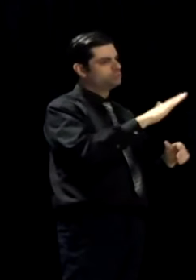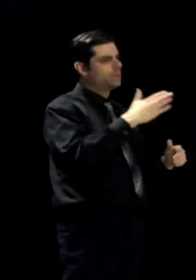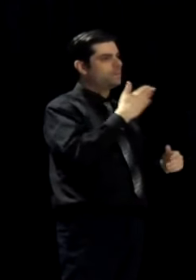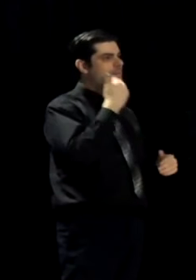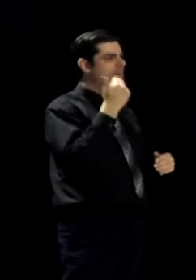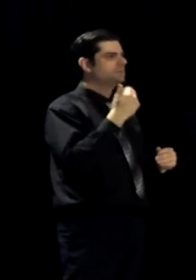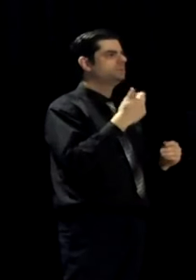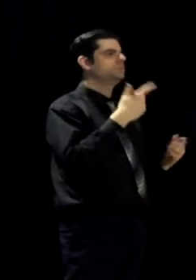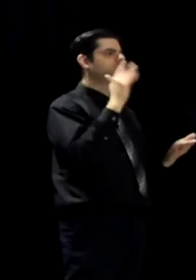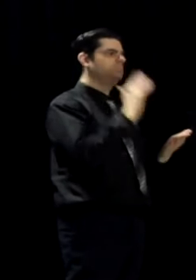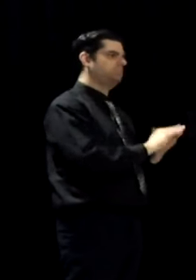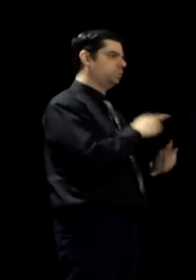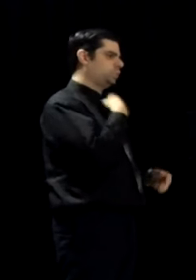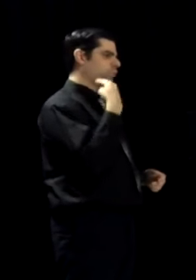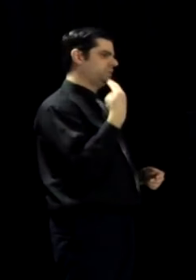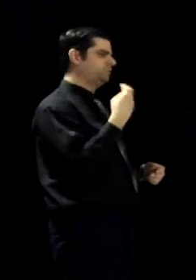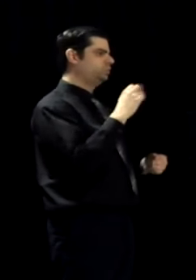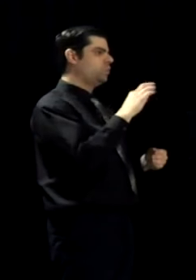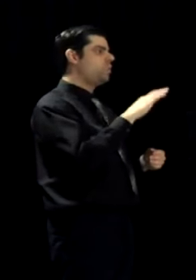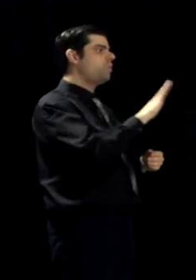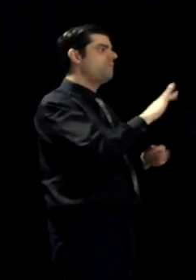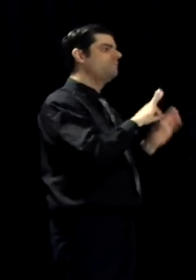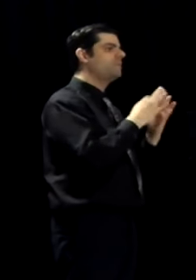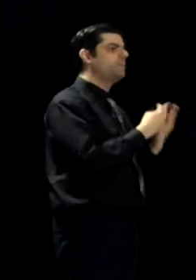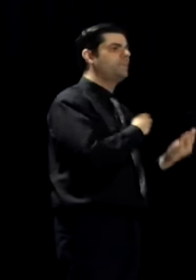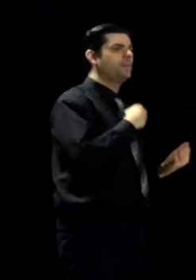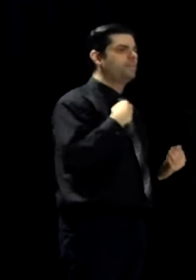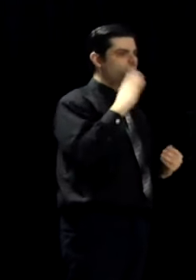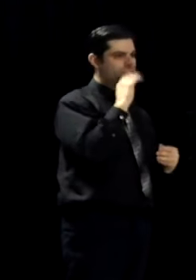risks in their own lives, for themselves and for their families.